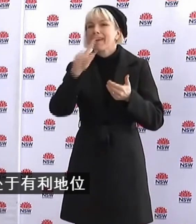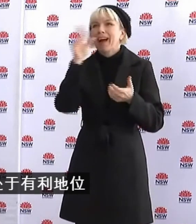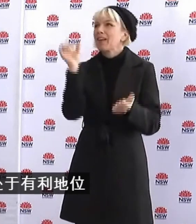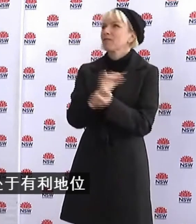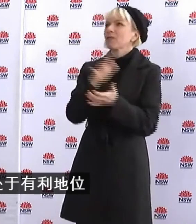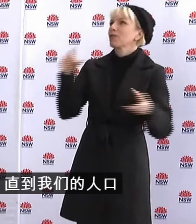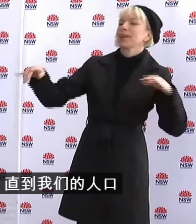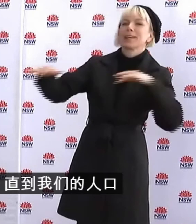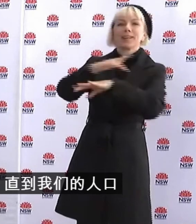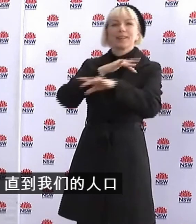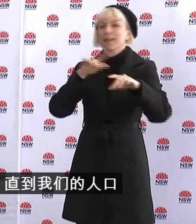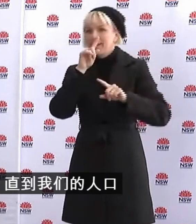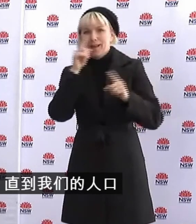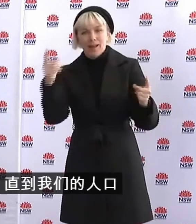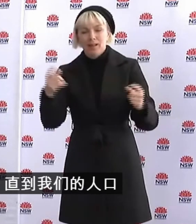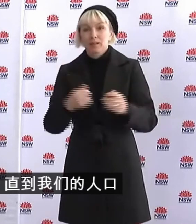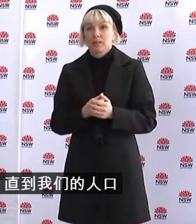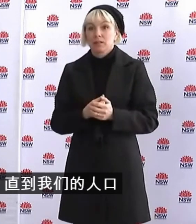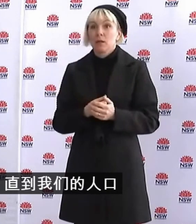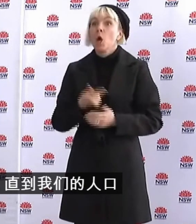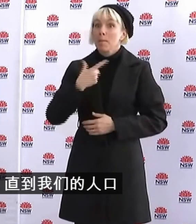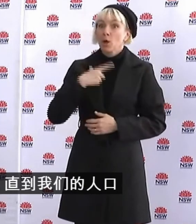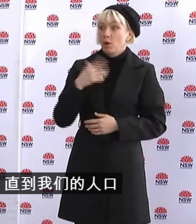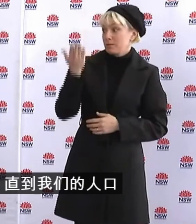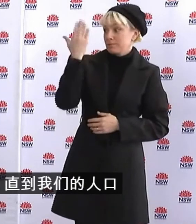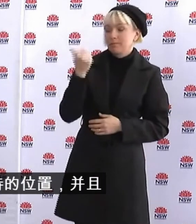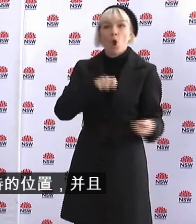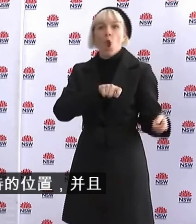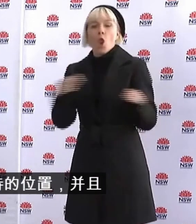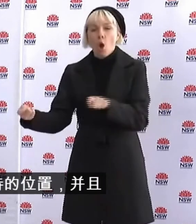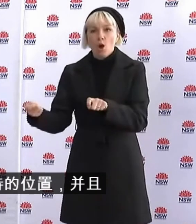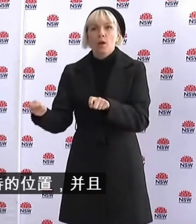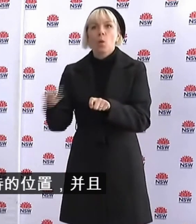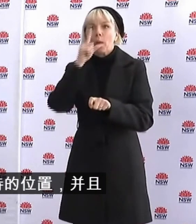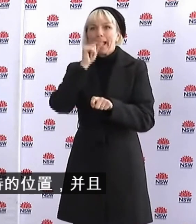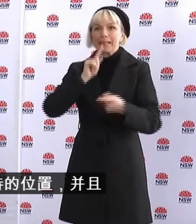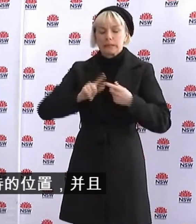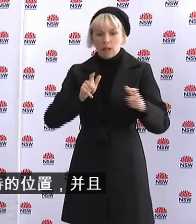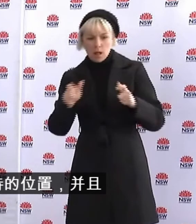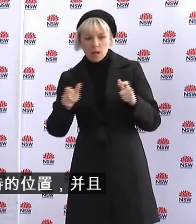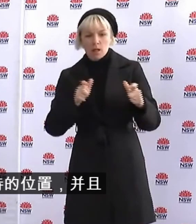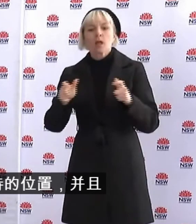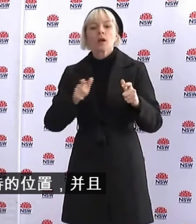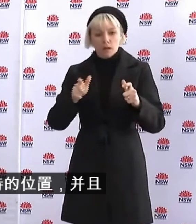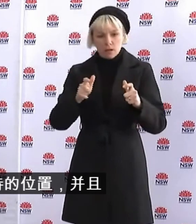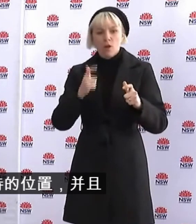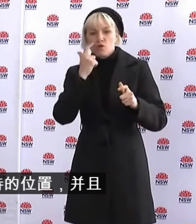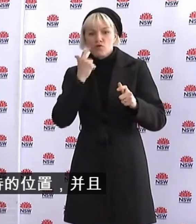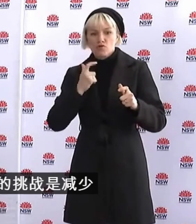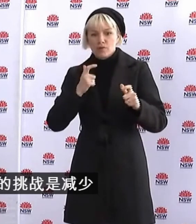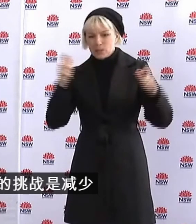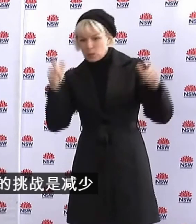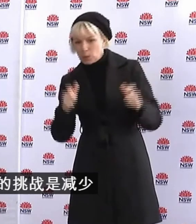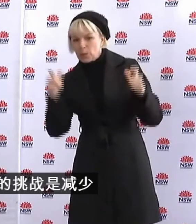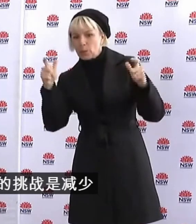in a position where we can consider freedoms moving forward until our population is vaccinated, and that is the position we want to hold